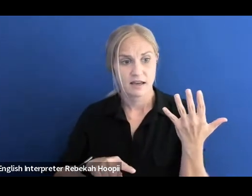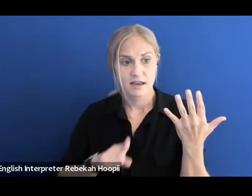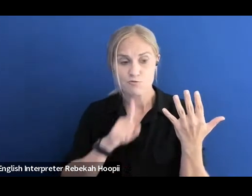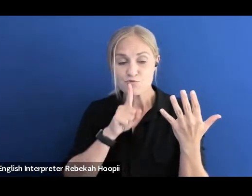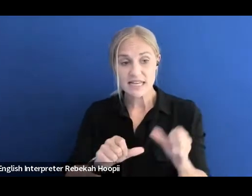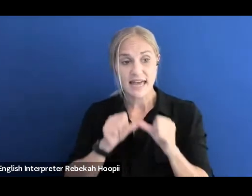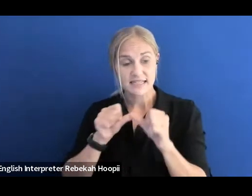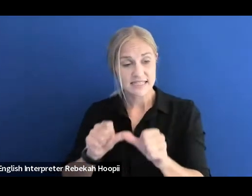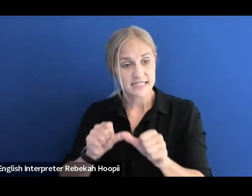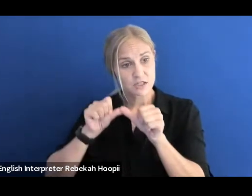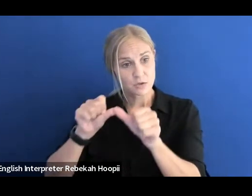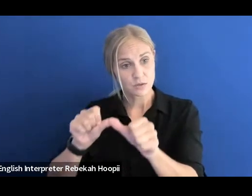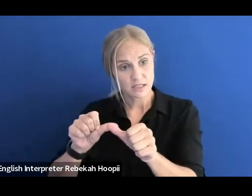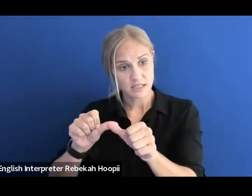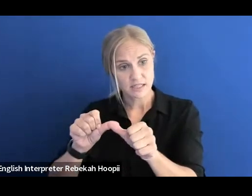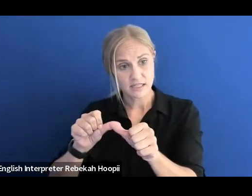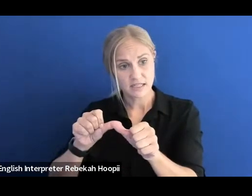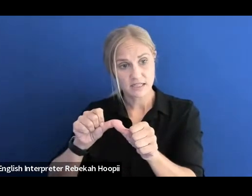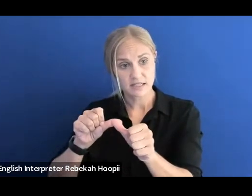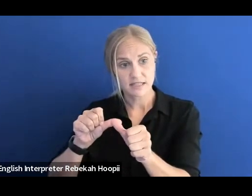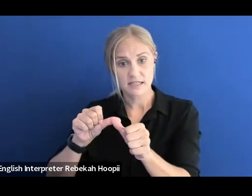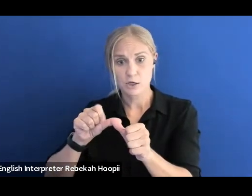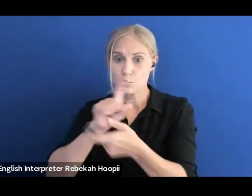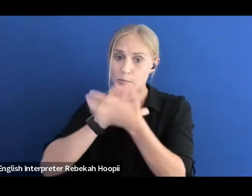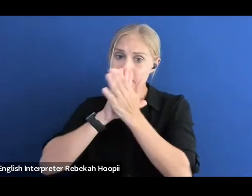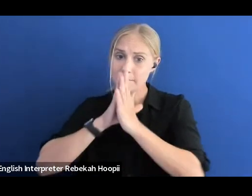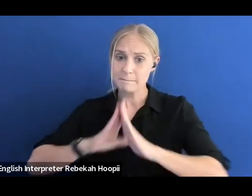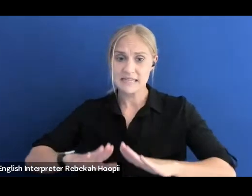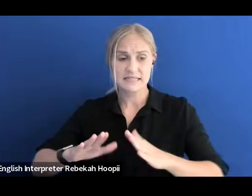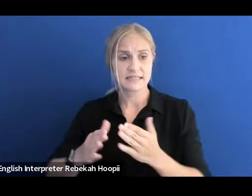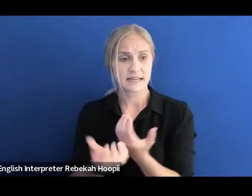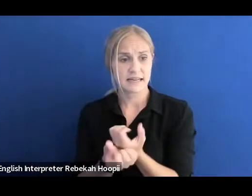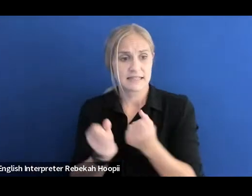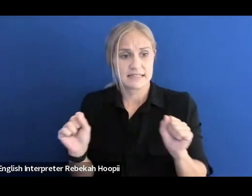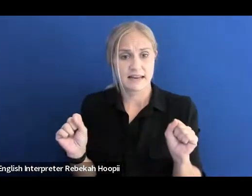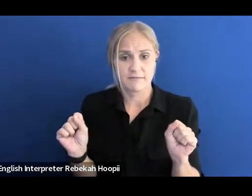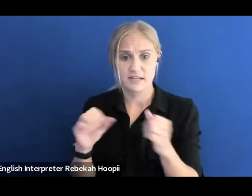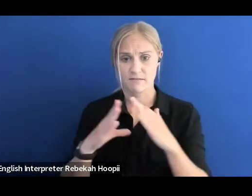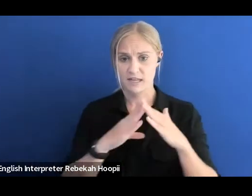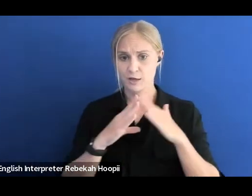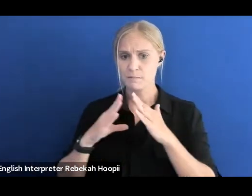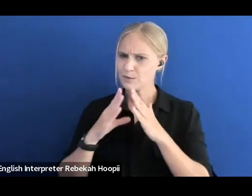continued peace and safety of our community.